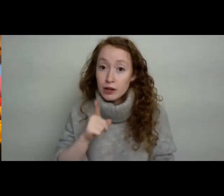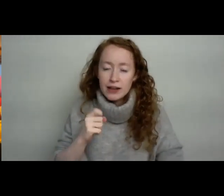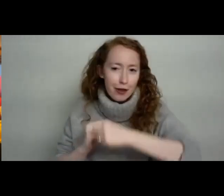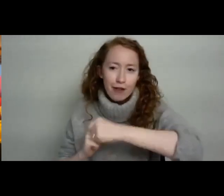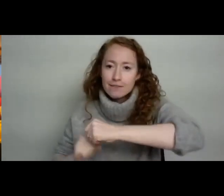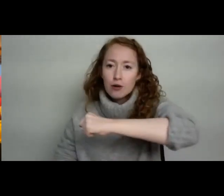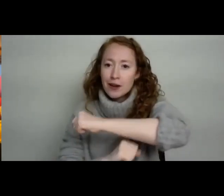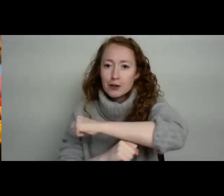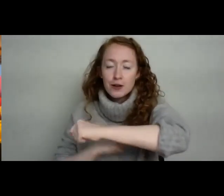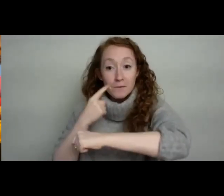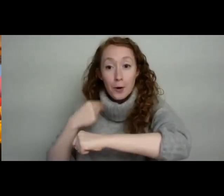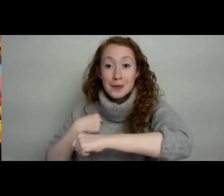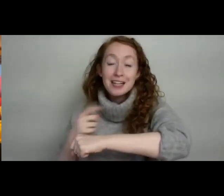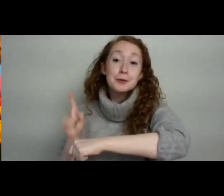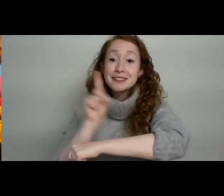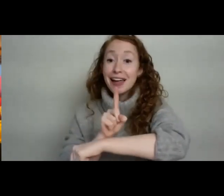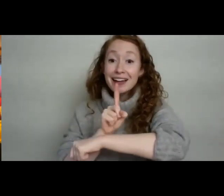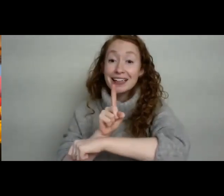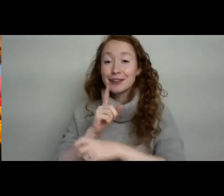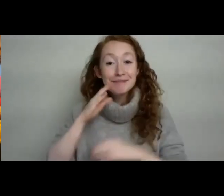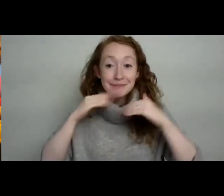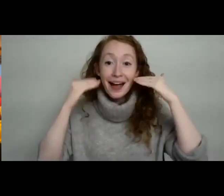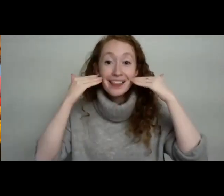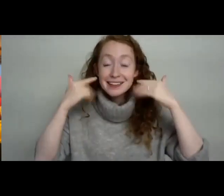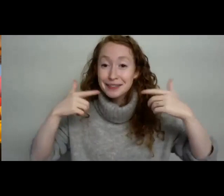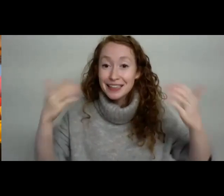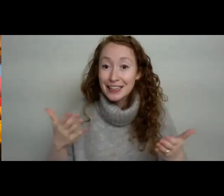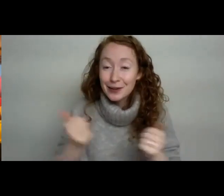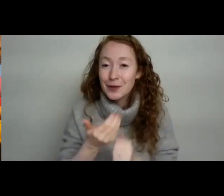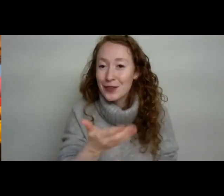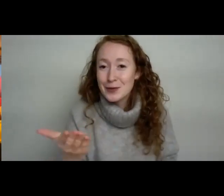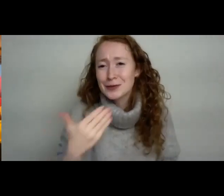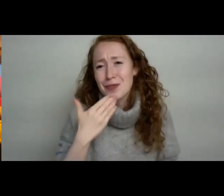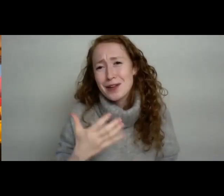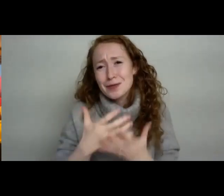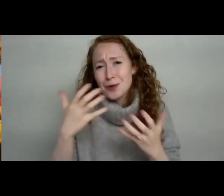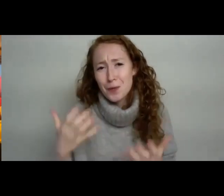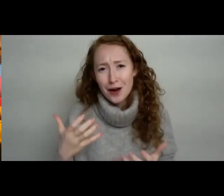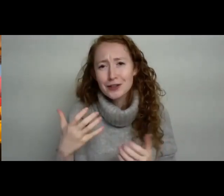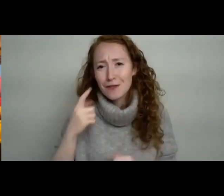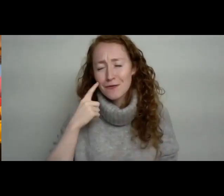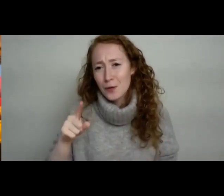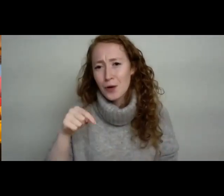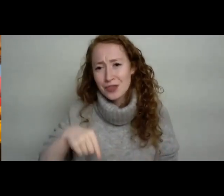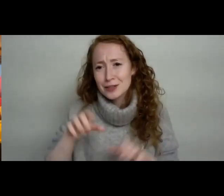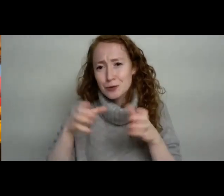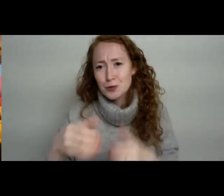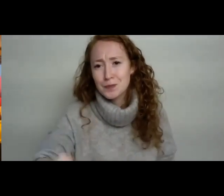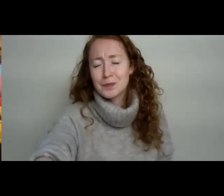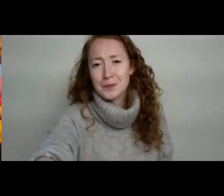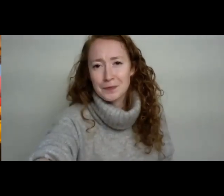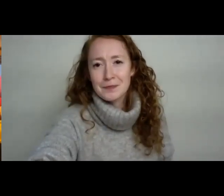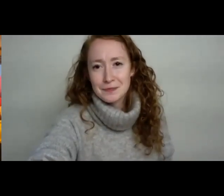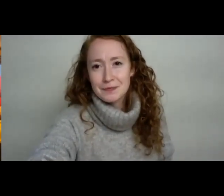smiling were it not for all of us. So thank you so much to the Fruition crew and to all of